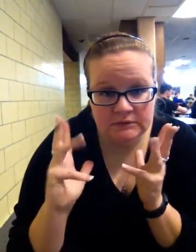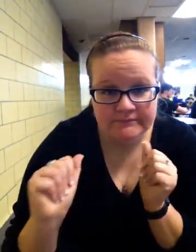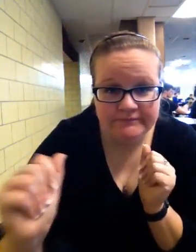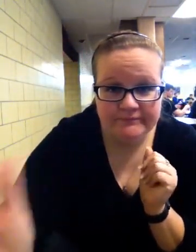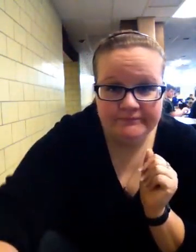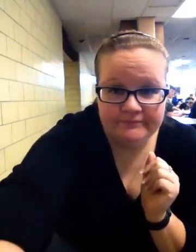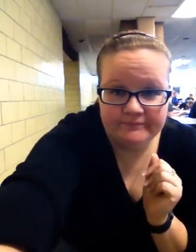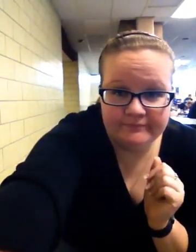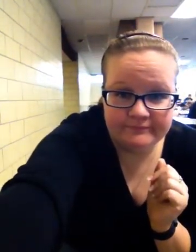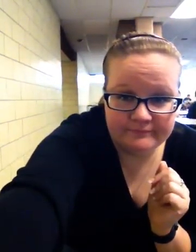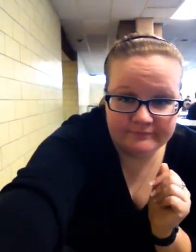I don't if you guys I